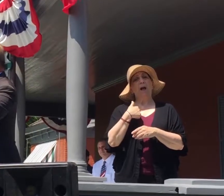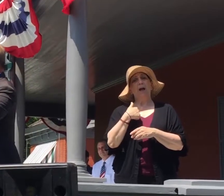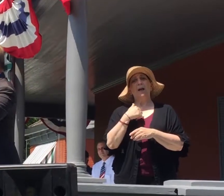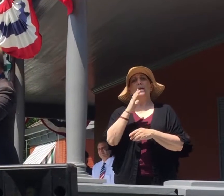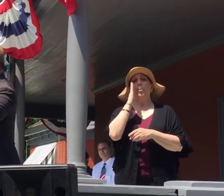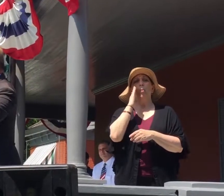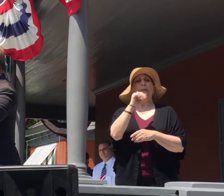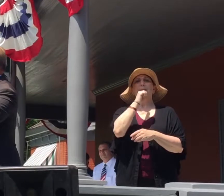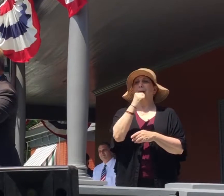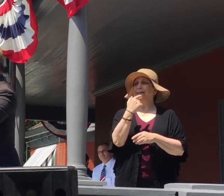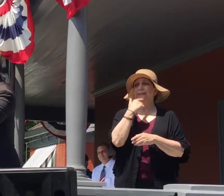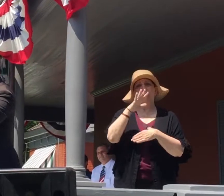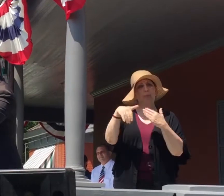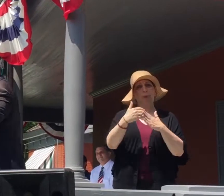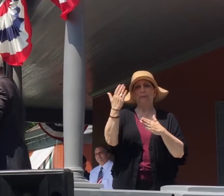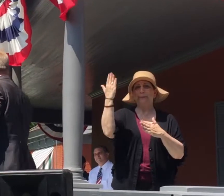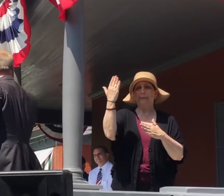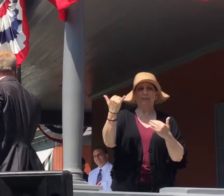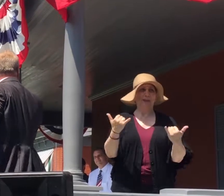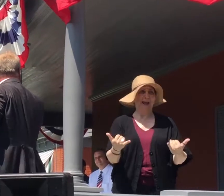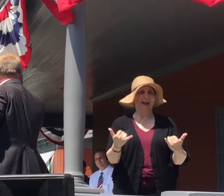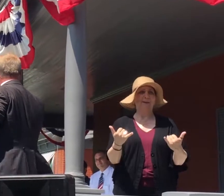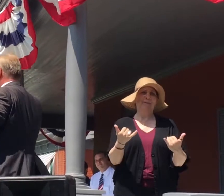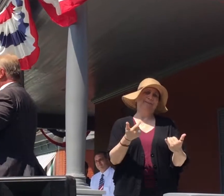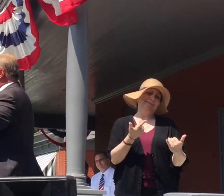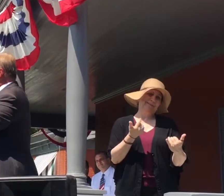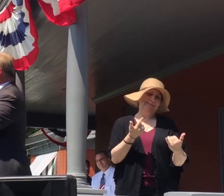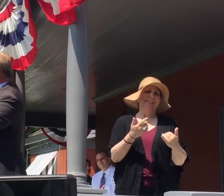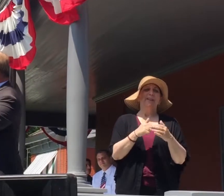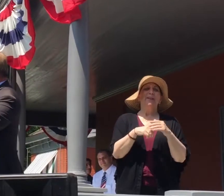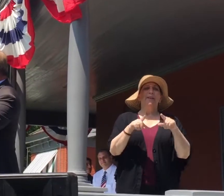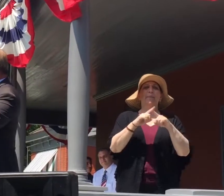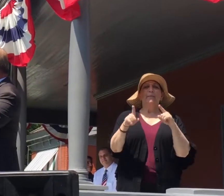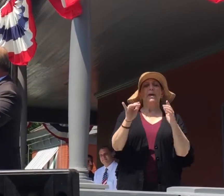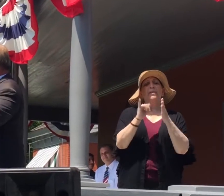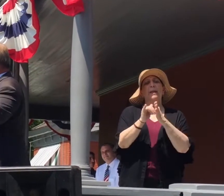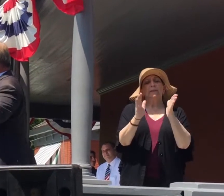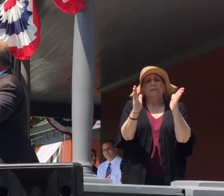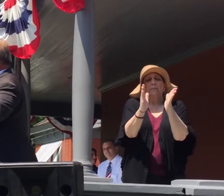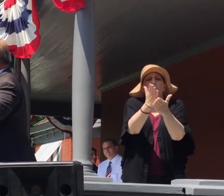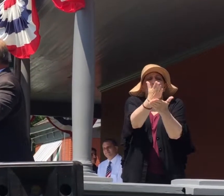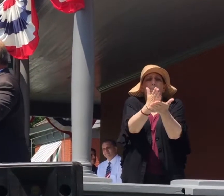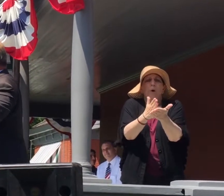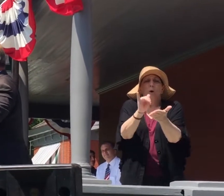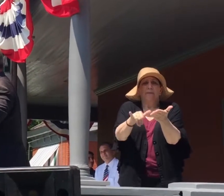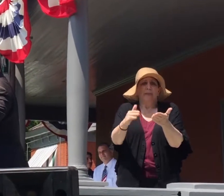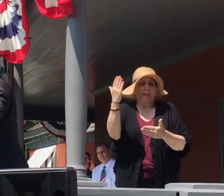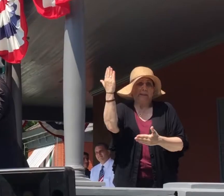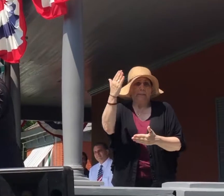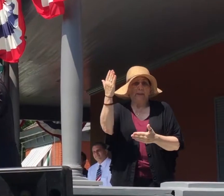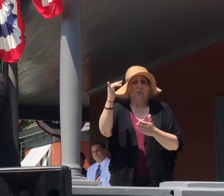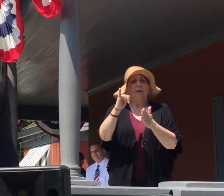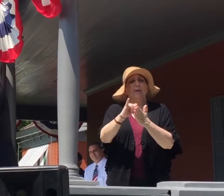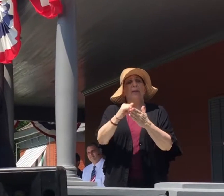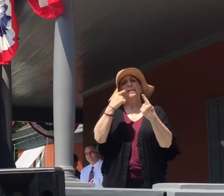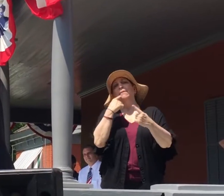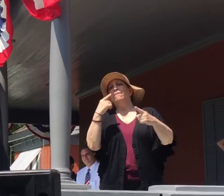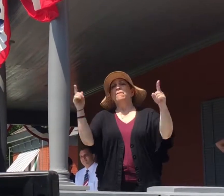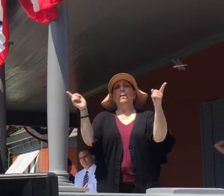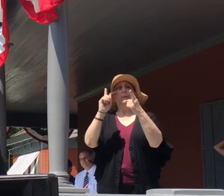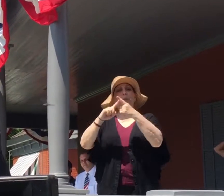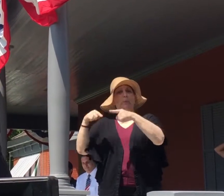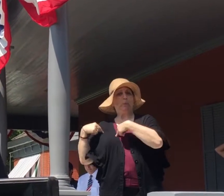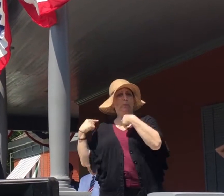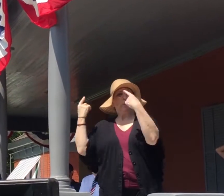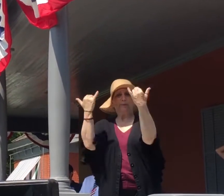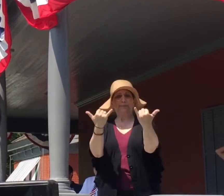I shall not recite the speech in its entirety. It is a small portion of that speech which remains famous to